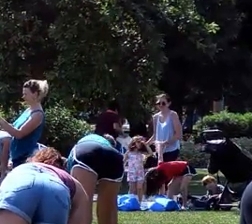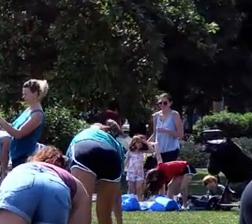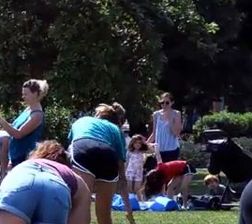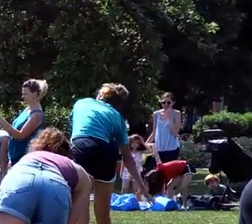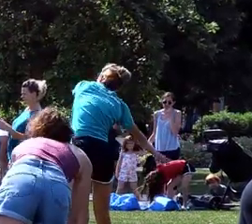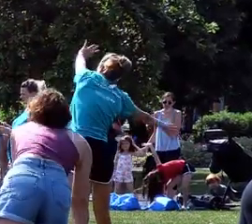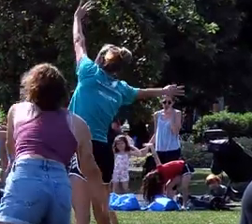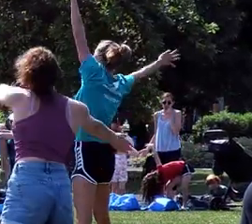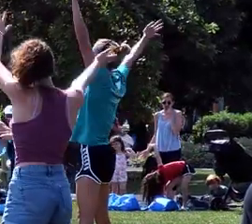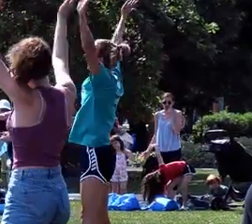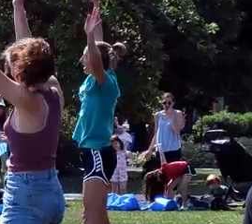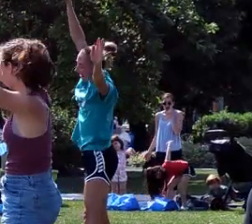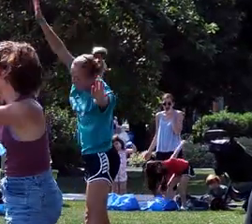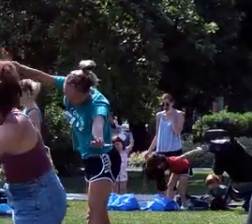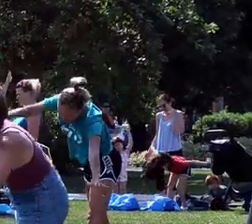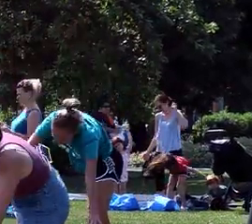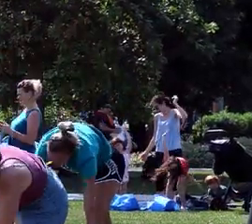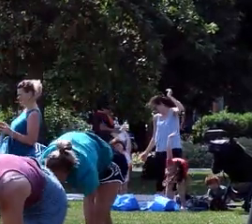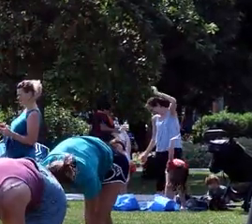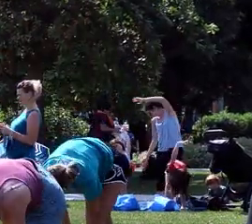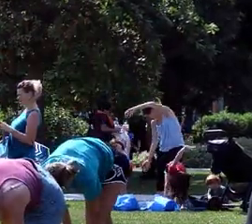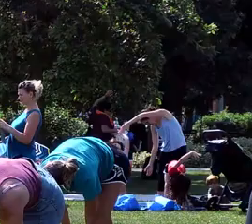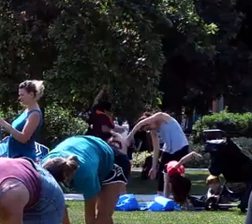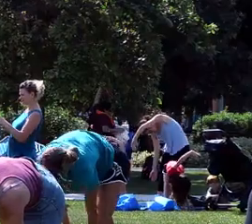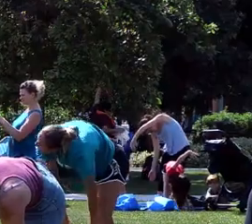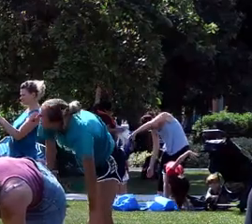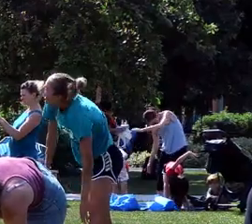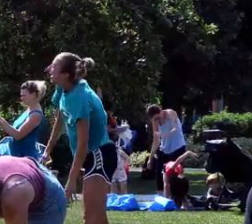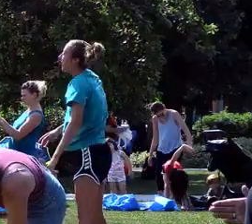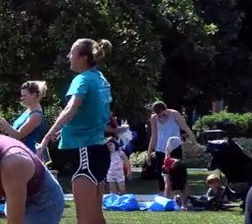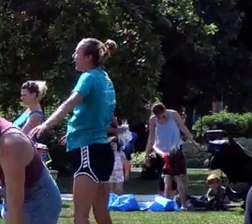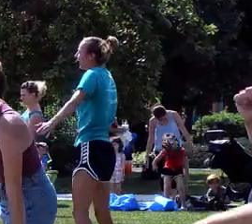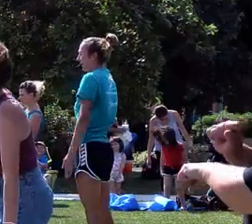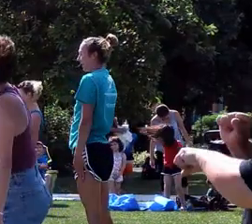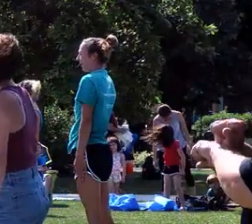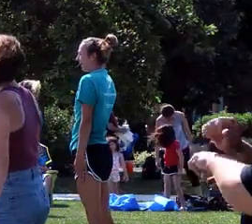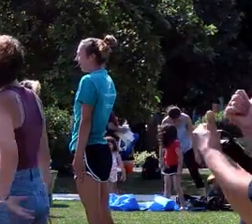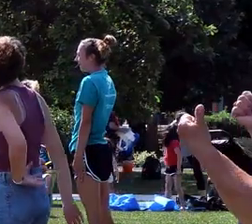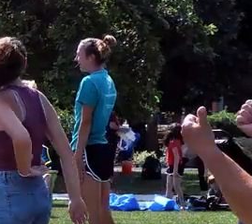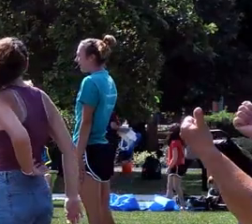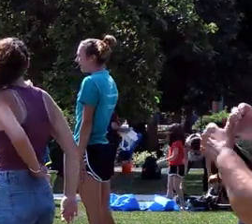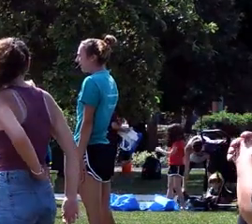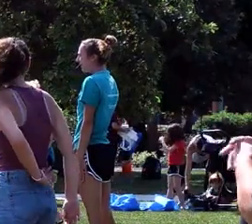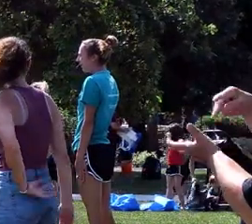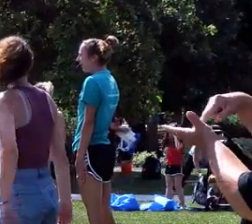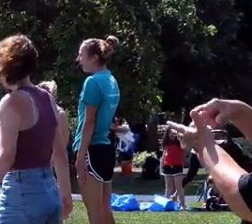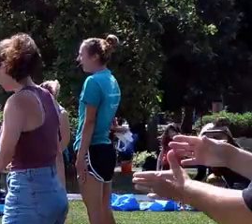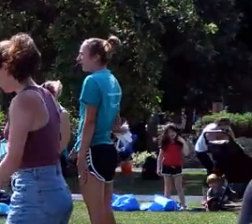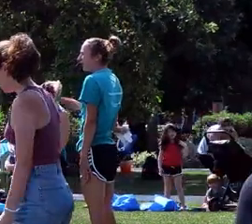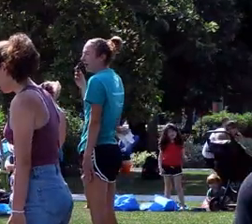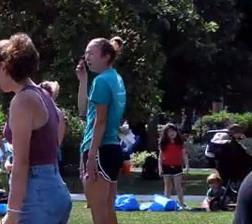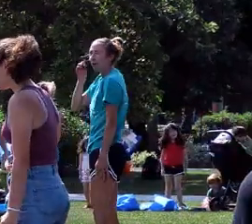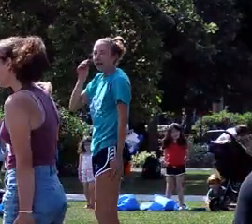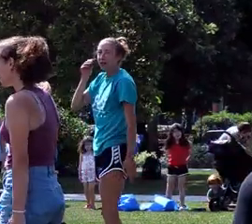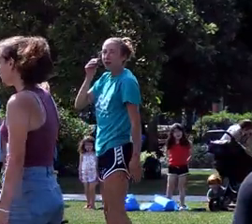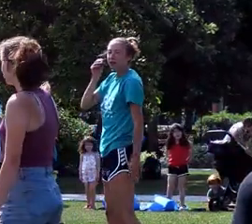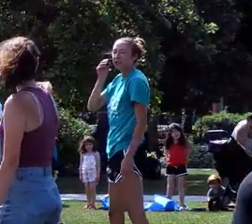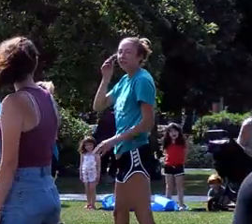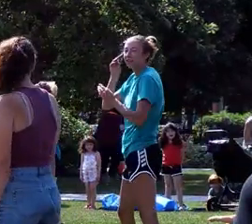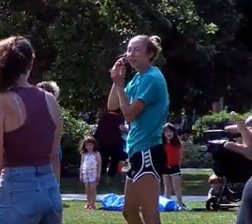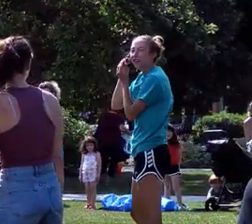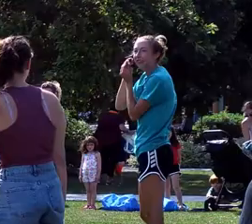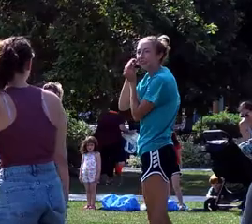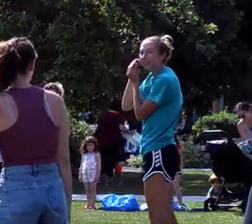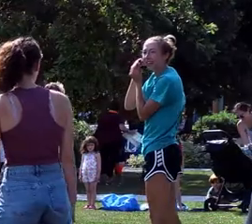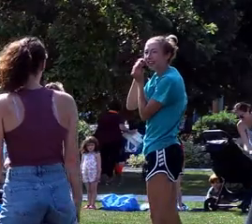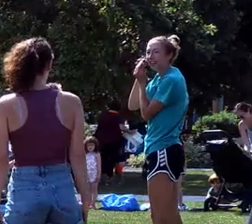Just kidding, one more, all the way. Good job, all right. Stand up nice and straight. Miss Leah, what are we gonna